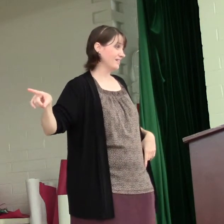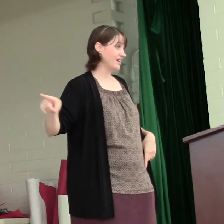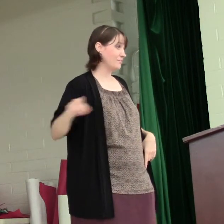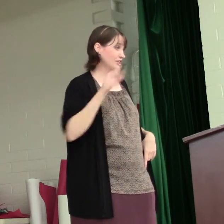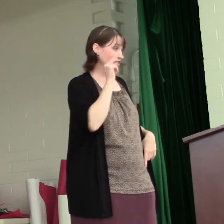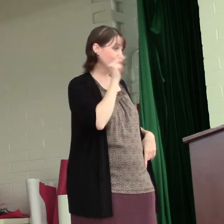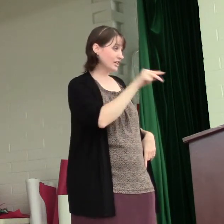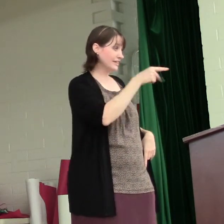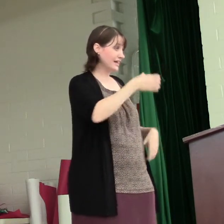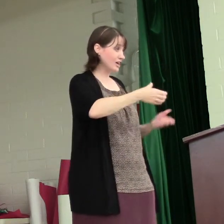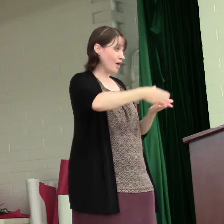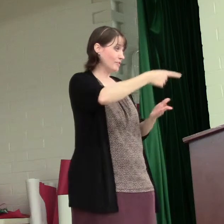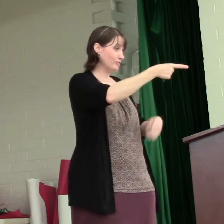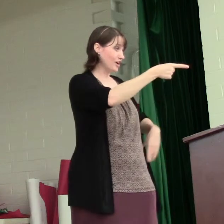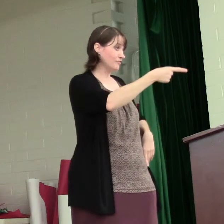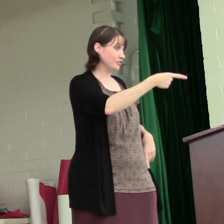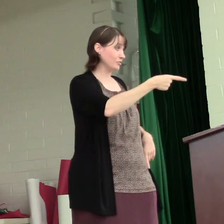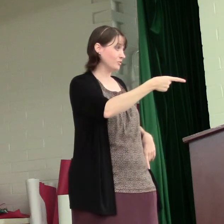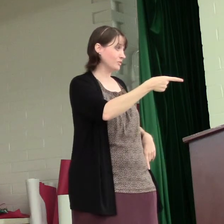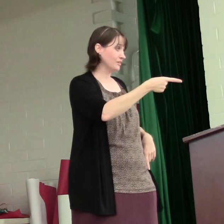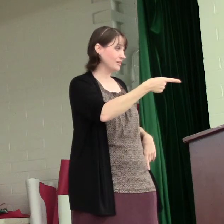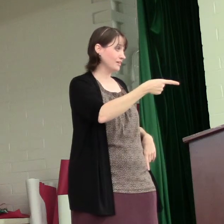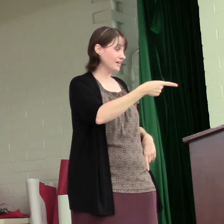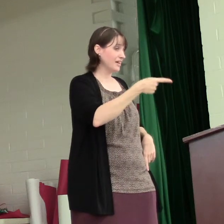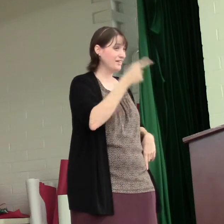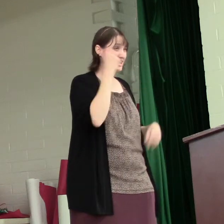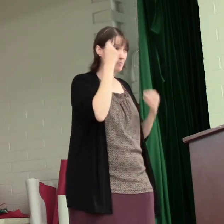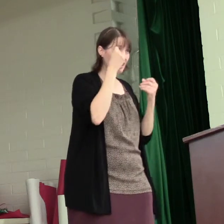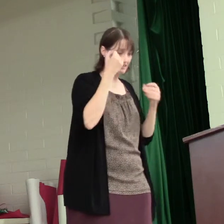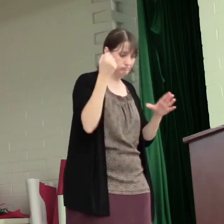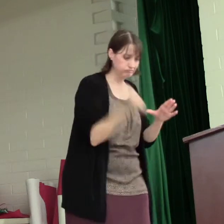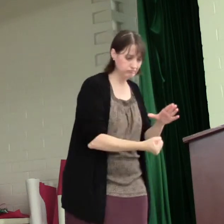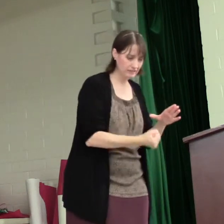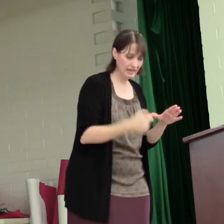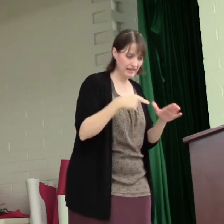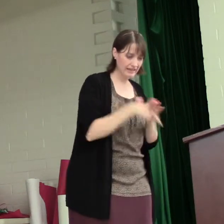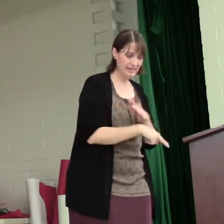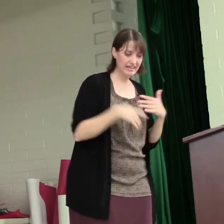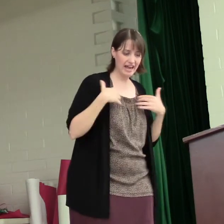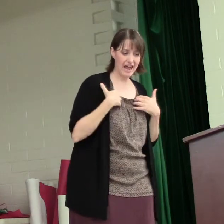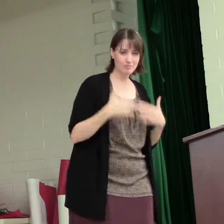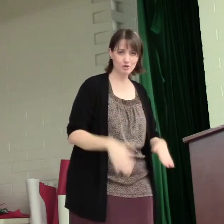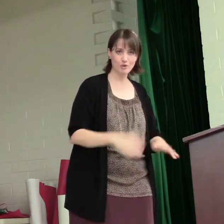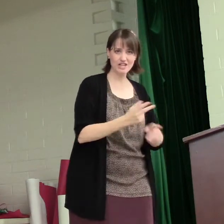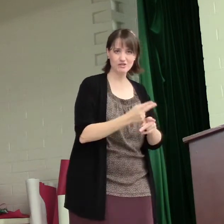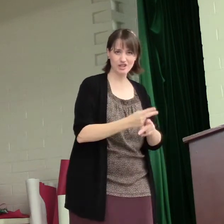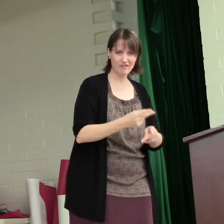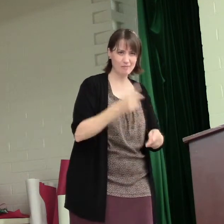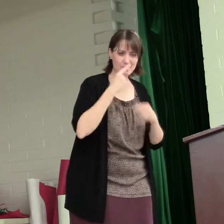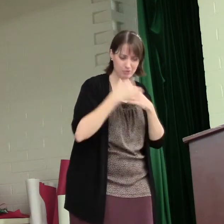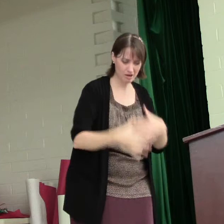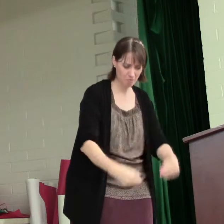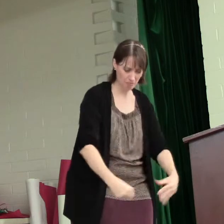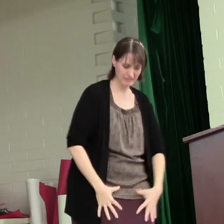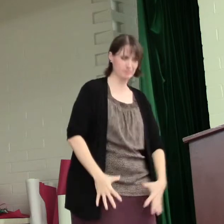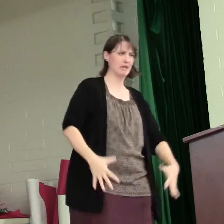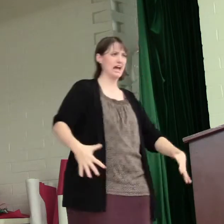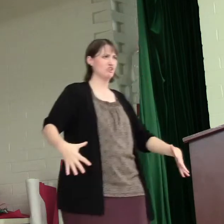I mean, look at that cup in front of you. Think about killing an animal you raised, you took care of. I mean, the blood probably splattered on